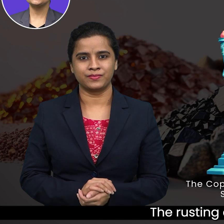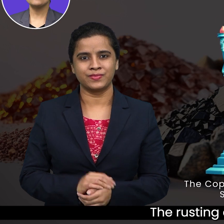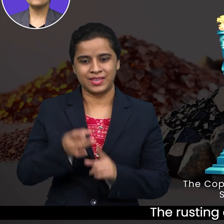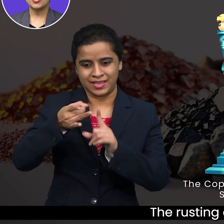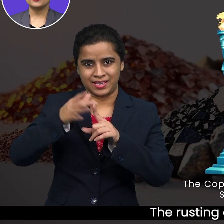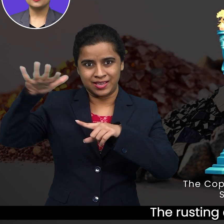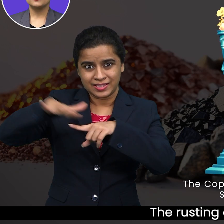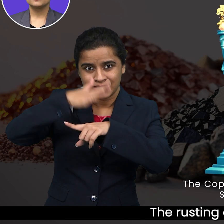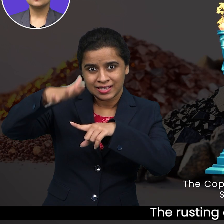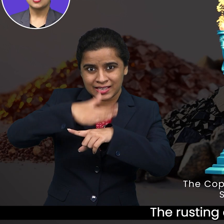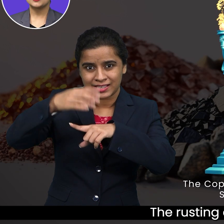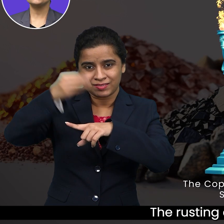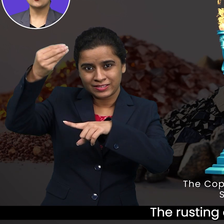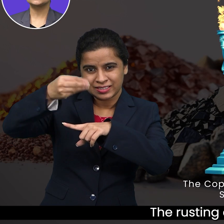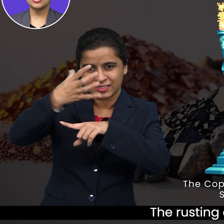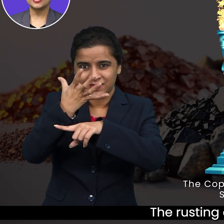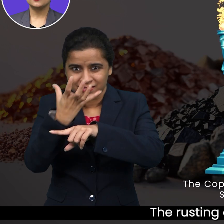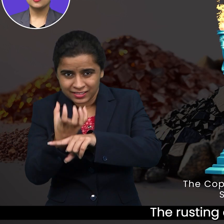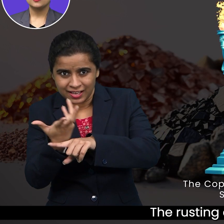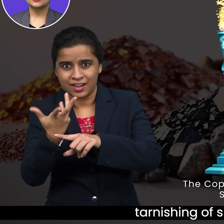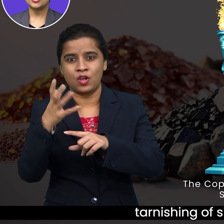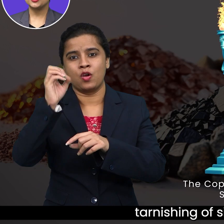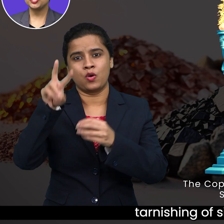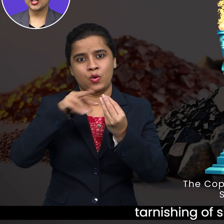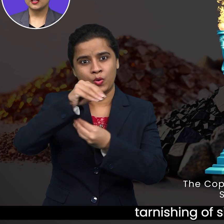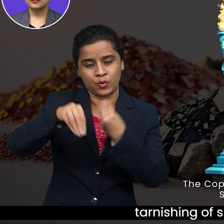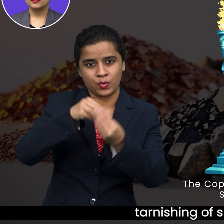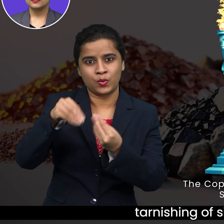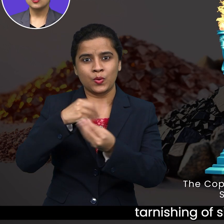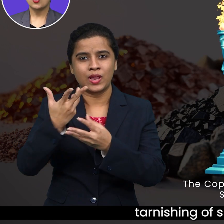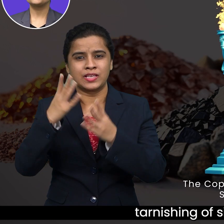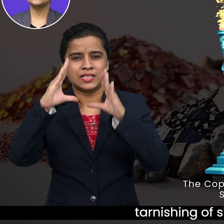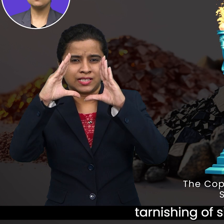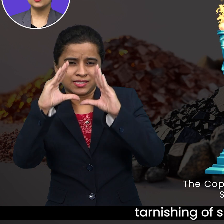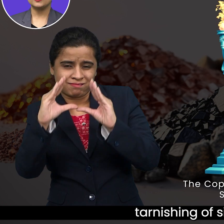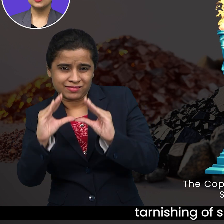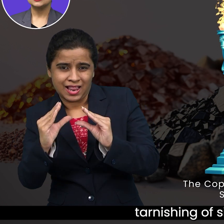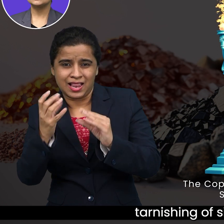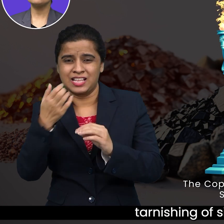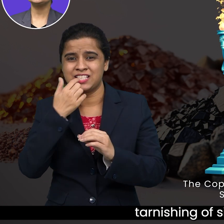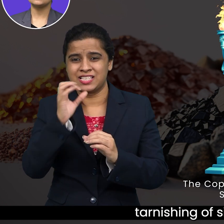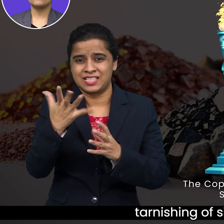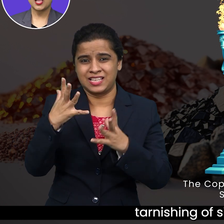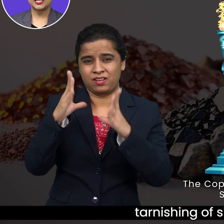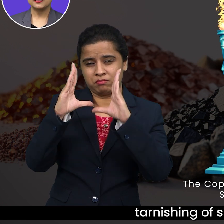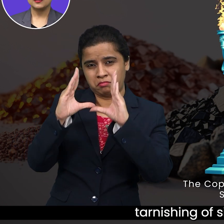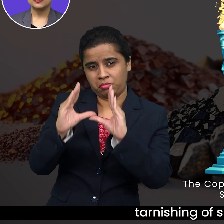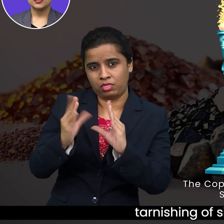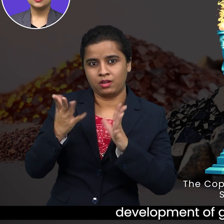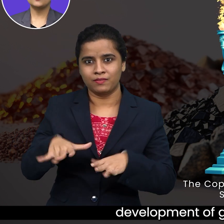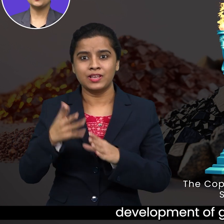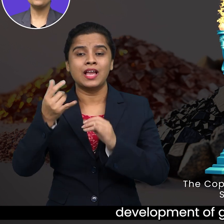The rusting of iron, iron oxide, tarnishing of silver, silver